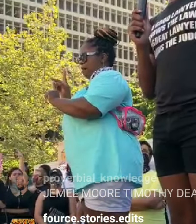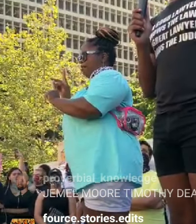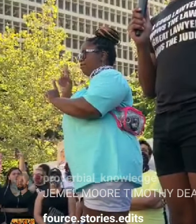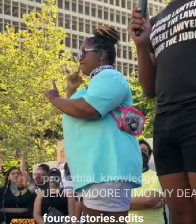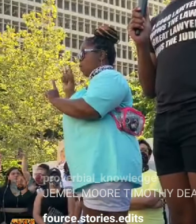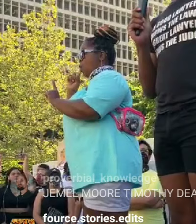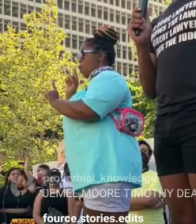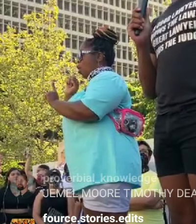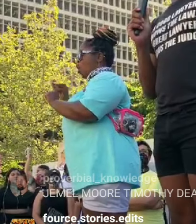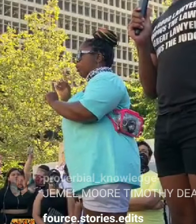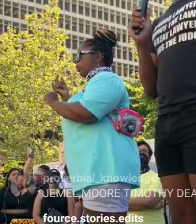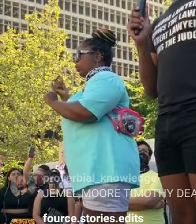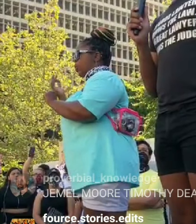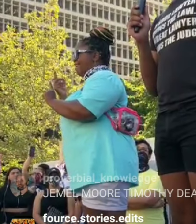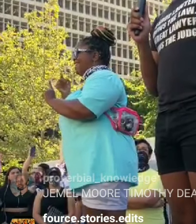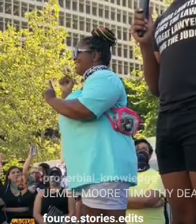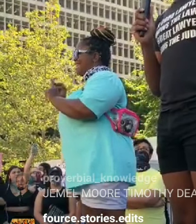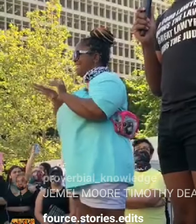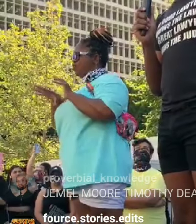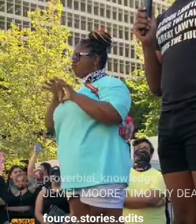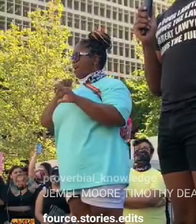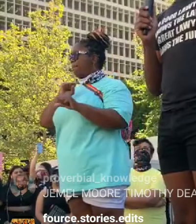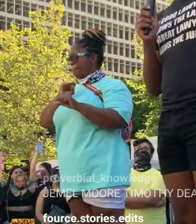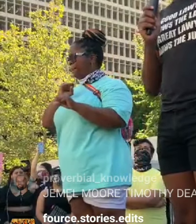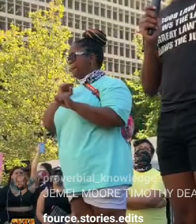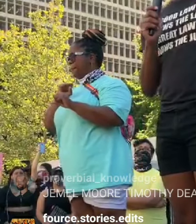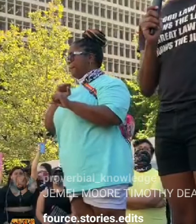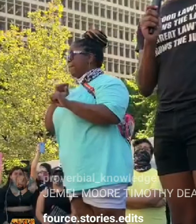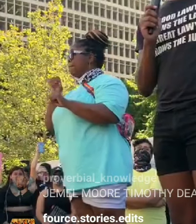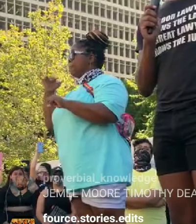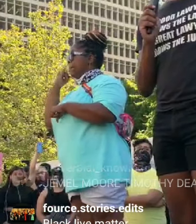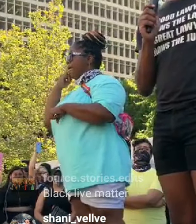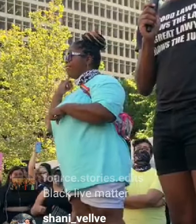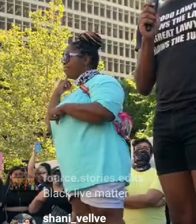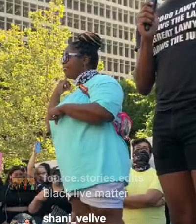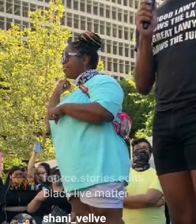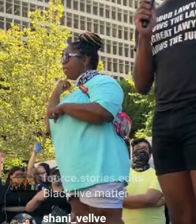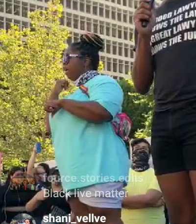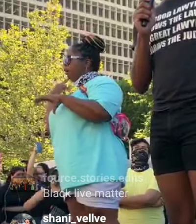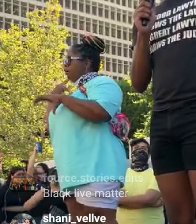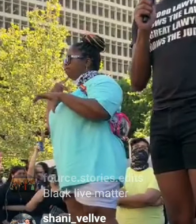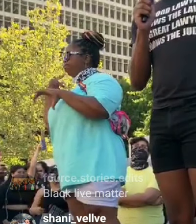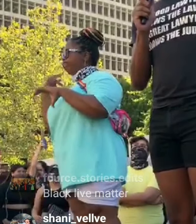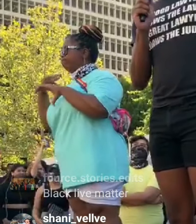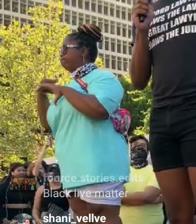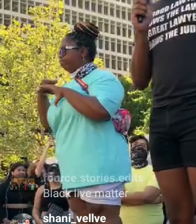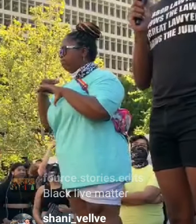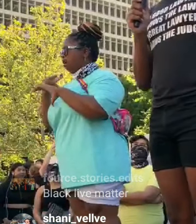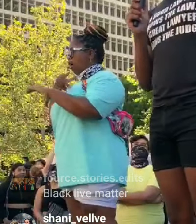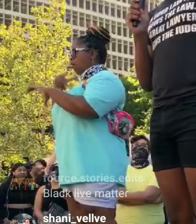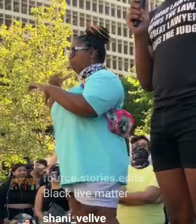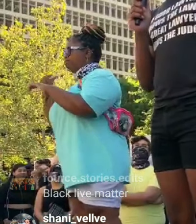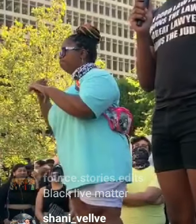for raping and injecting crystal methamphetamine into